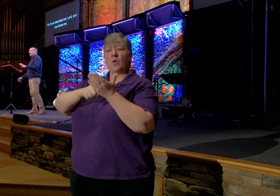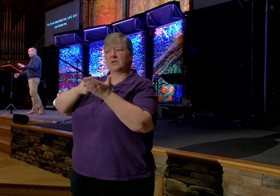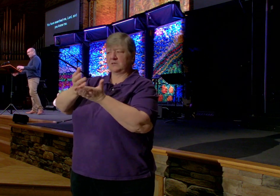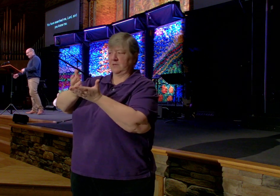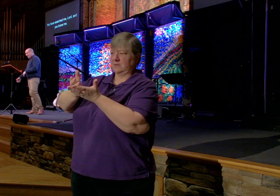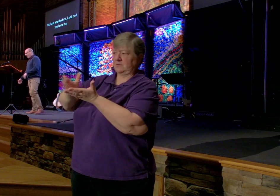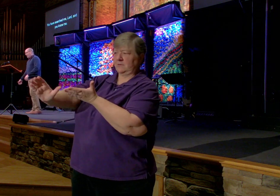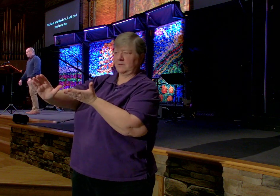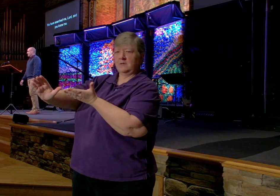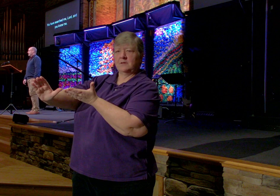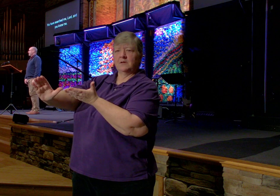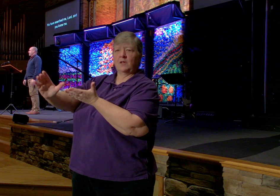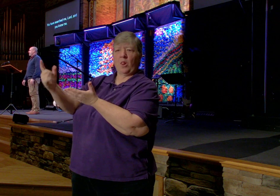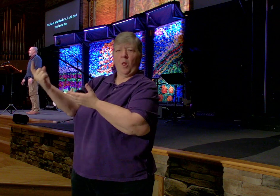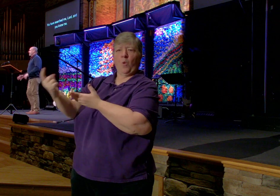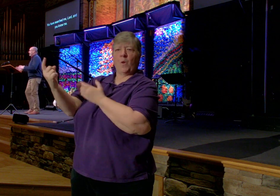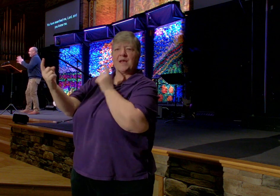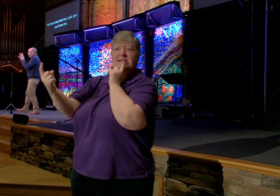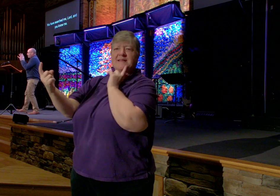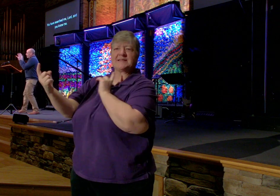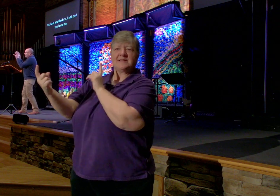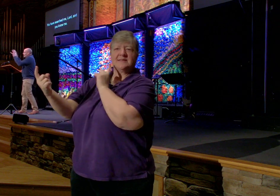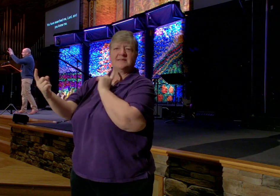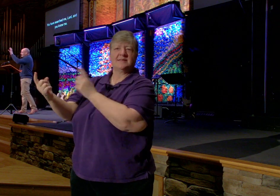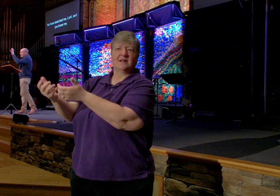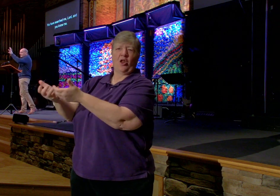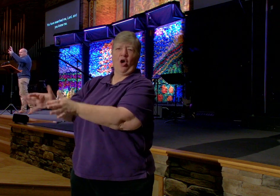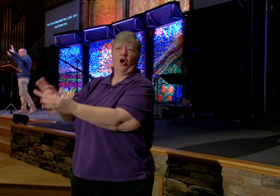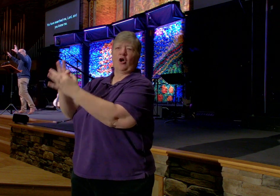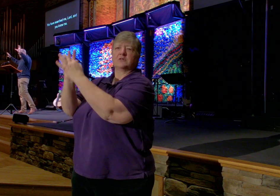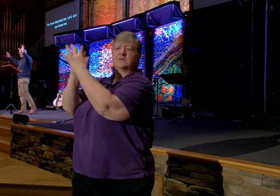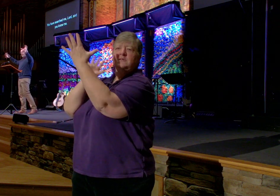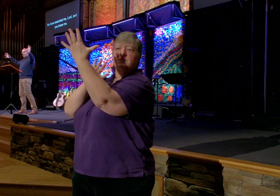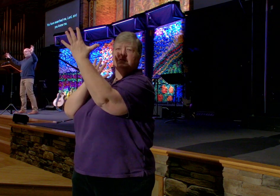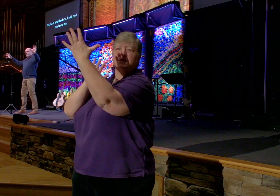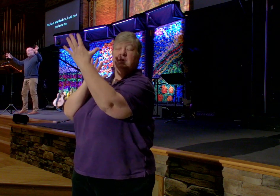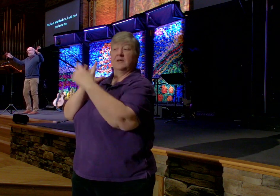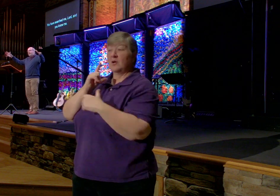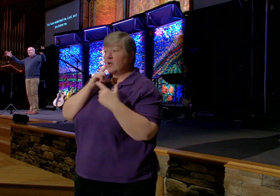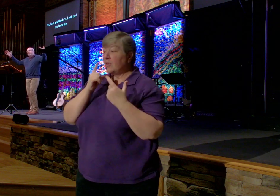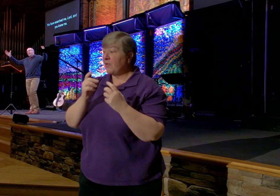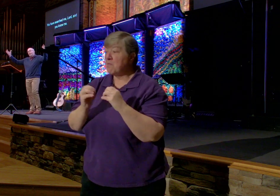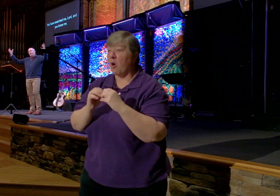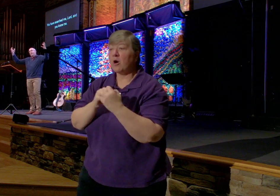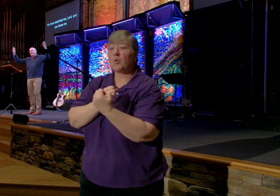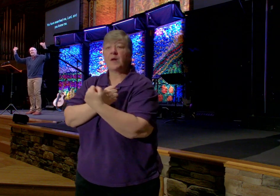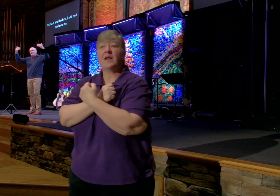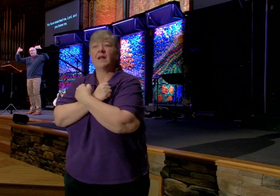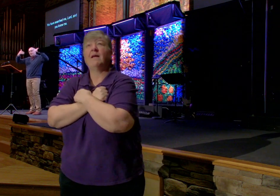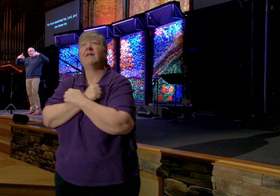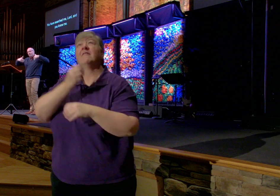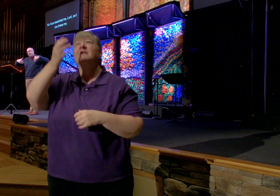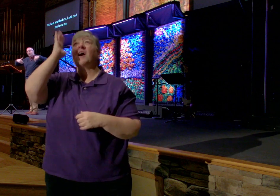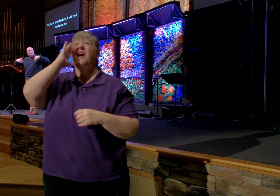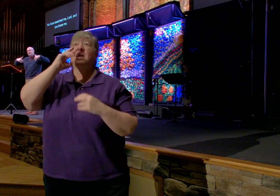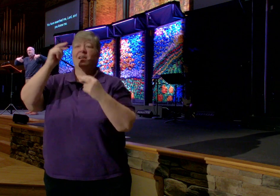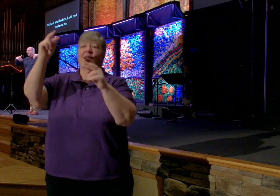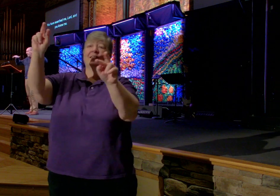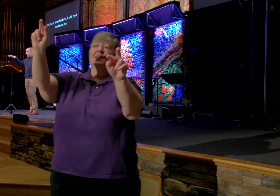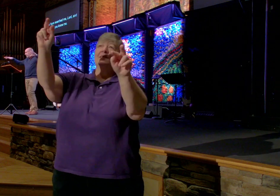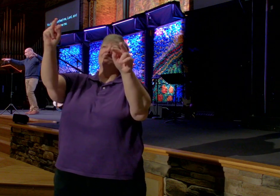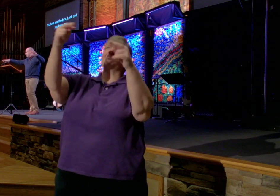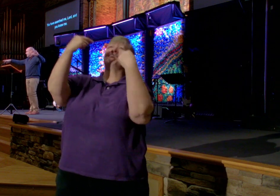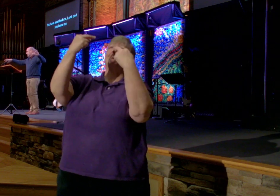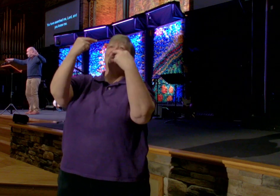marginalized and the lonely and the lost. And the more that we live in the love of God, that his face is